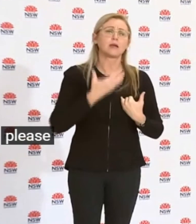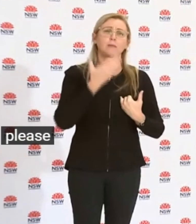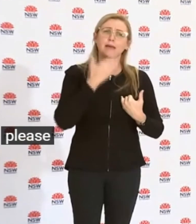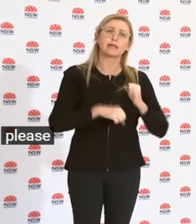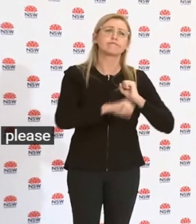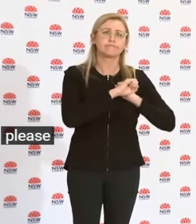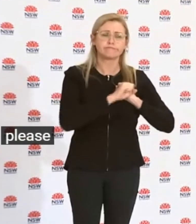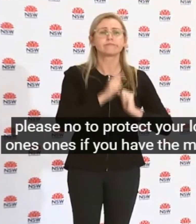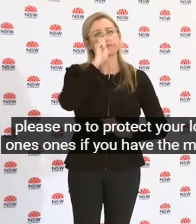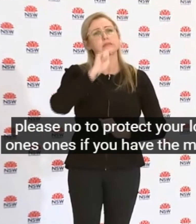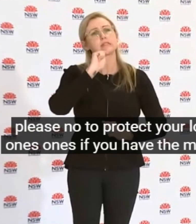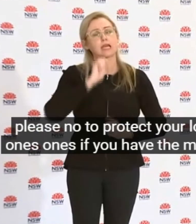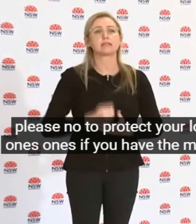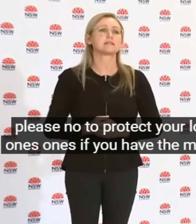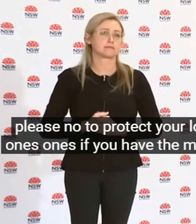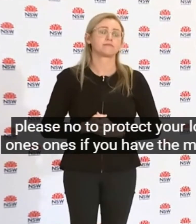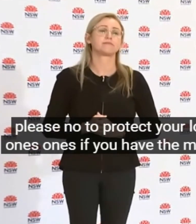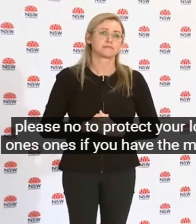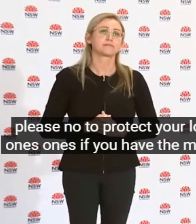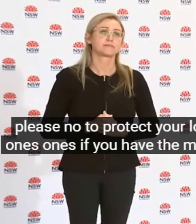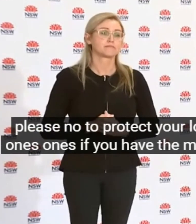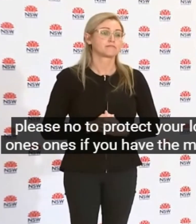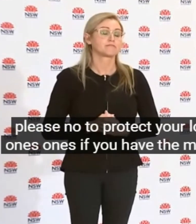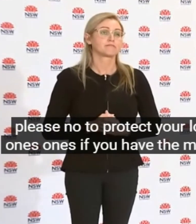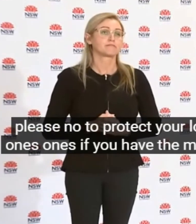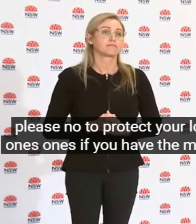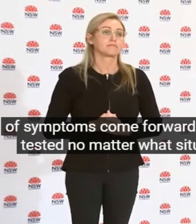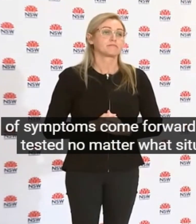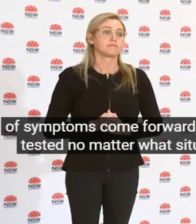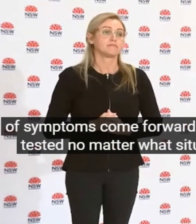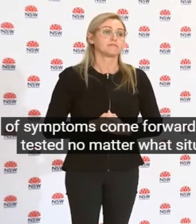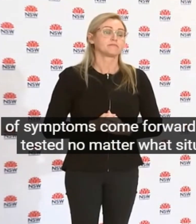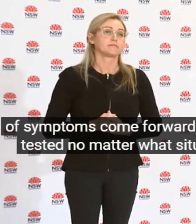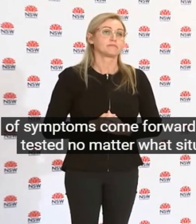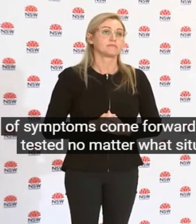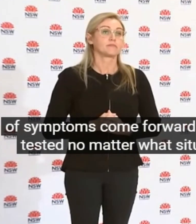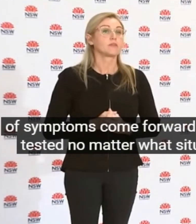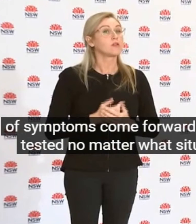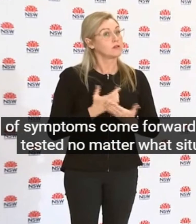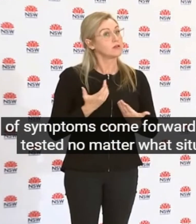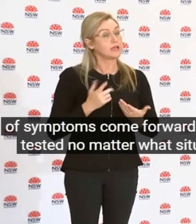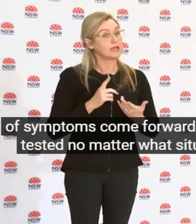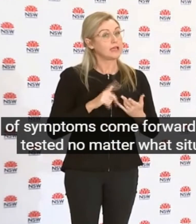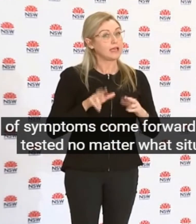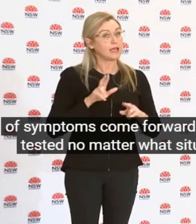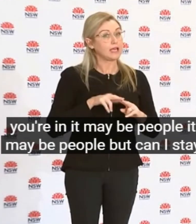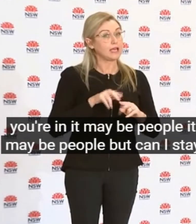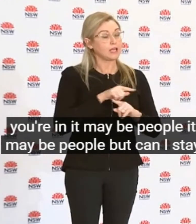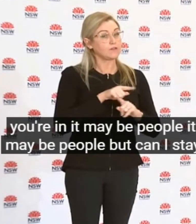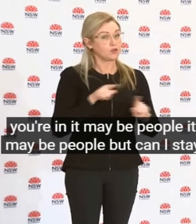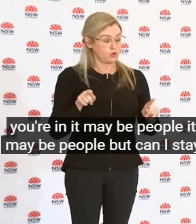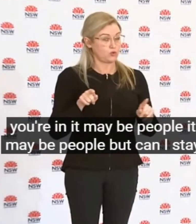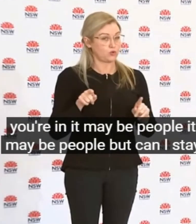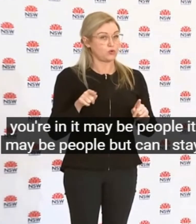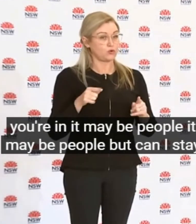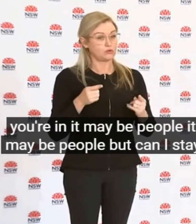what situation you're in. It may be people, but can I say there is support there for people, and can I again reiterate